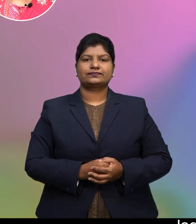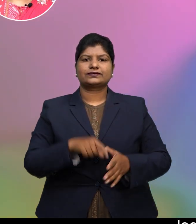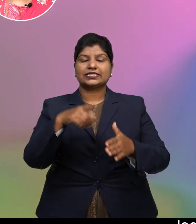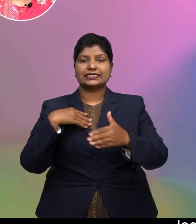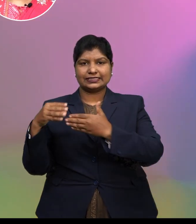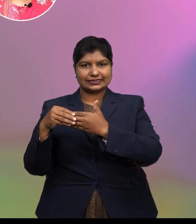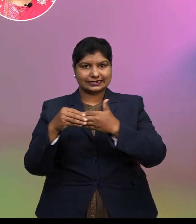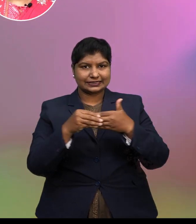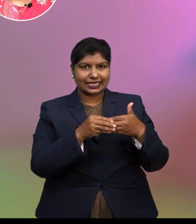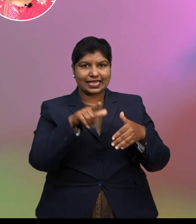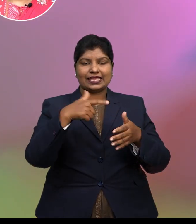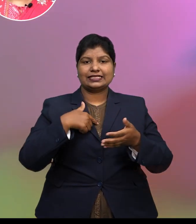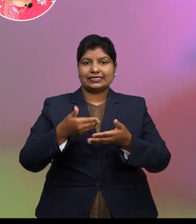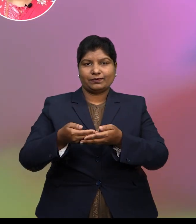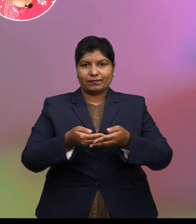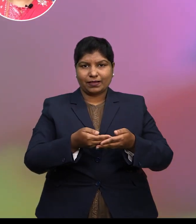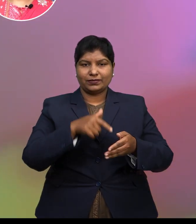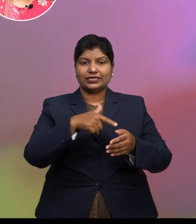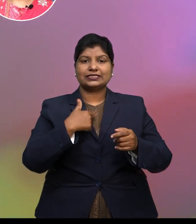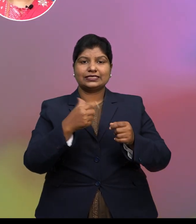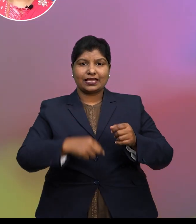leading from the baby to the placenta